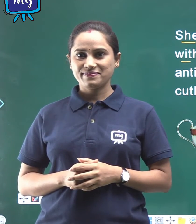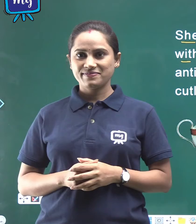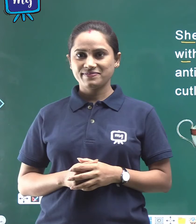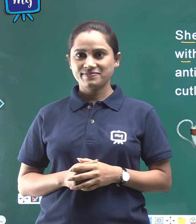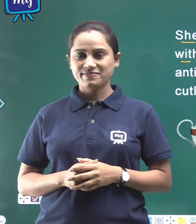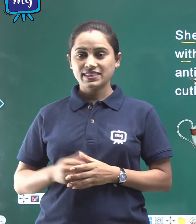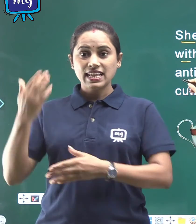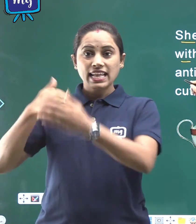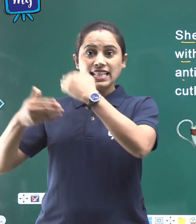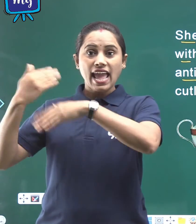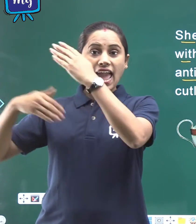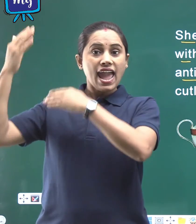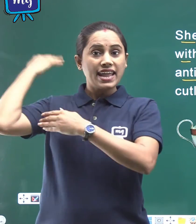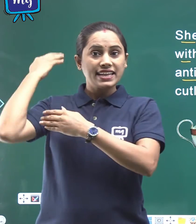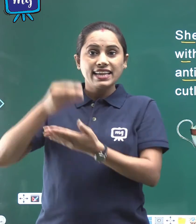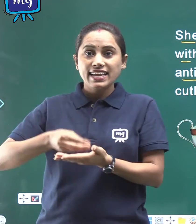the antique plate